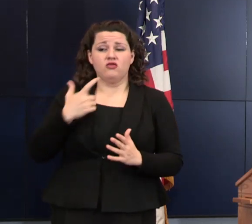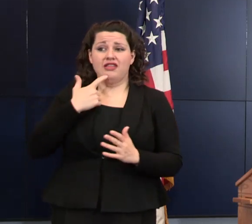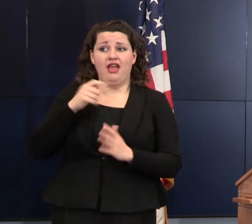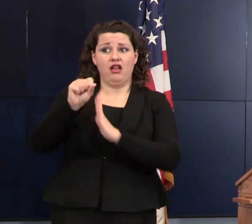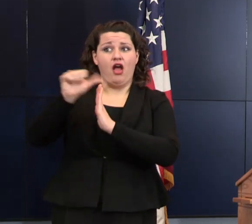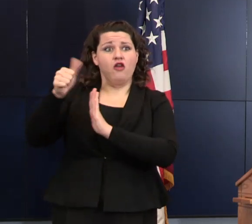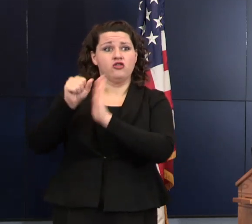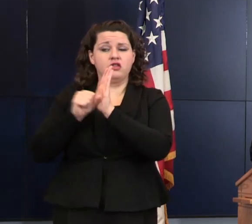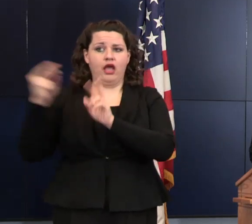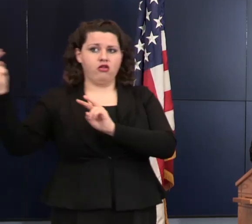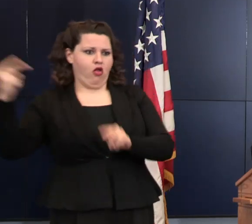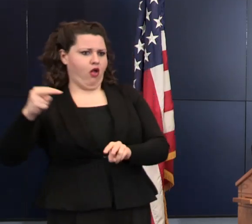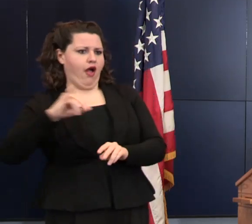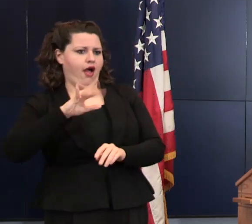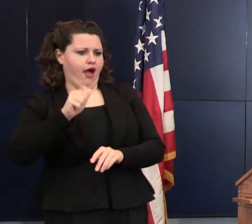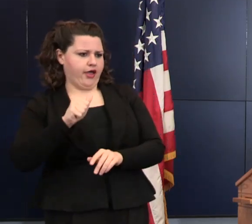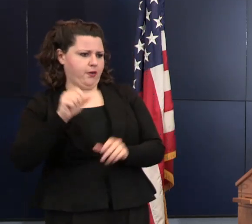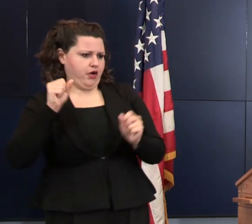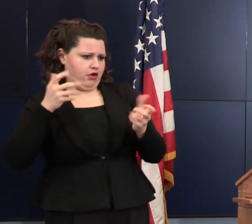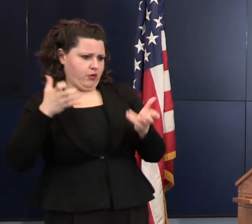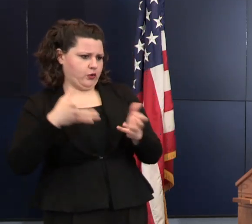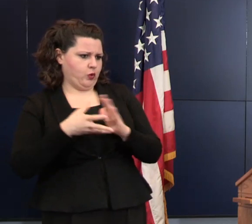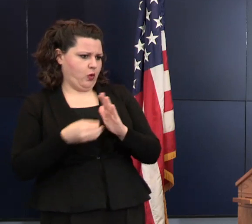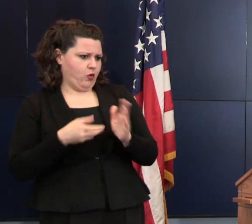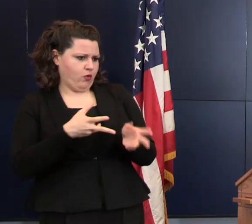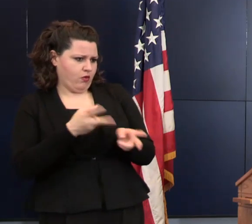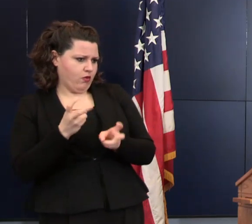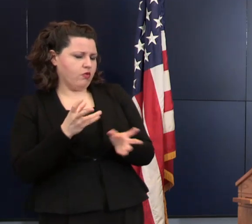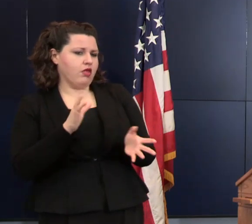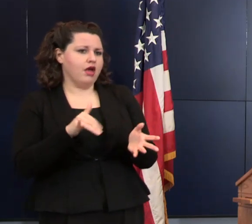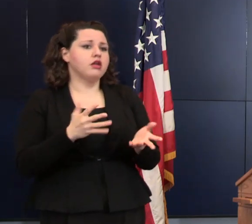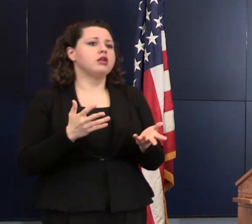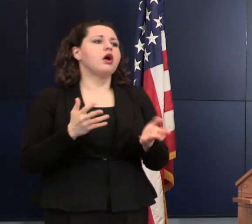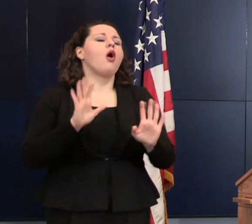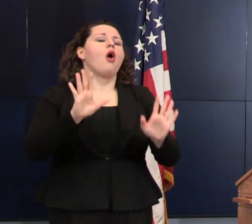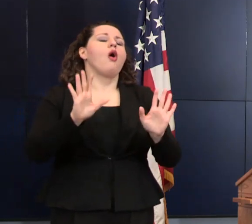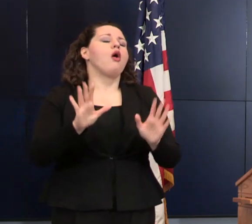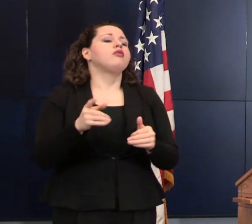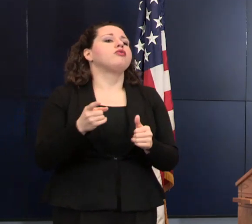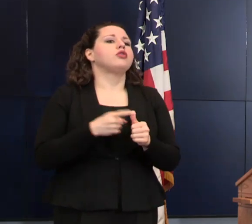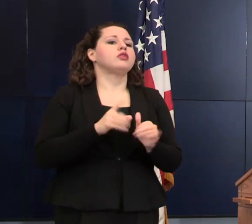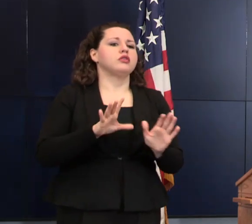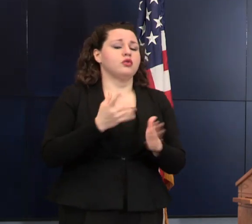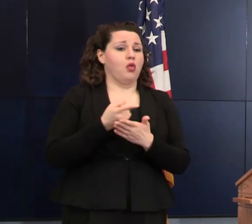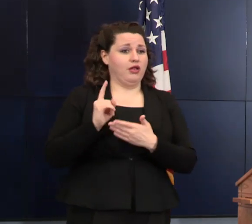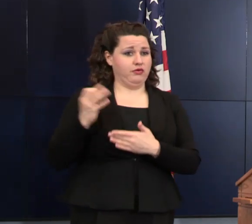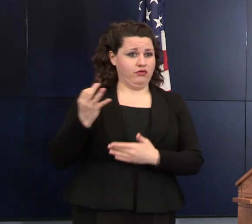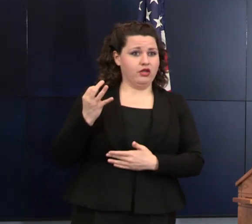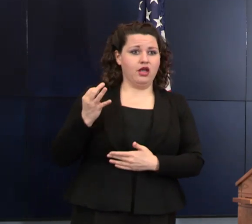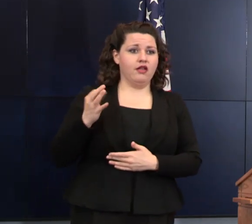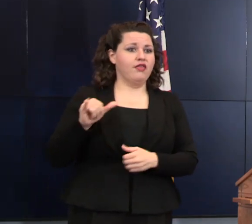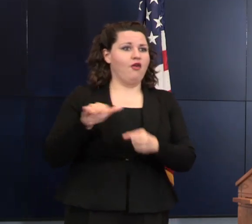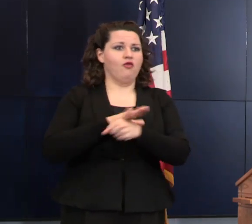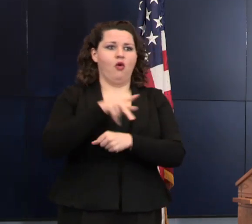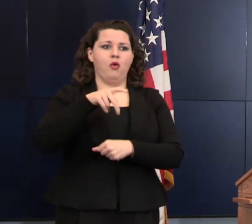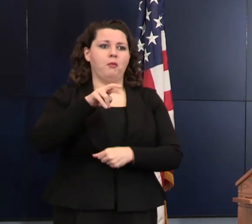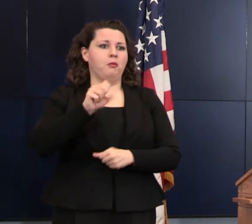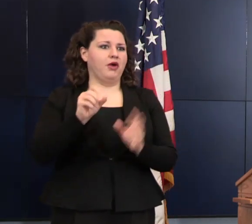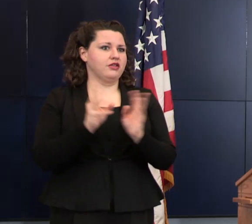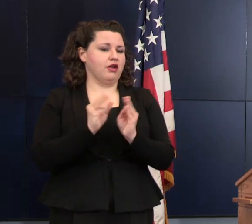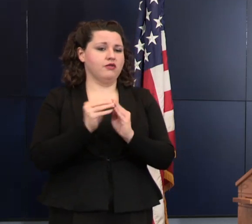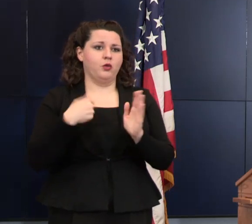Can you share a list of what states are asking for Iowa? Well, first of all, so last Friday, we spent the entire press